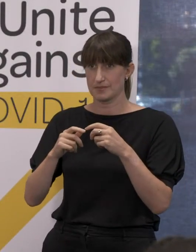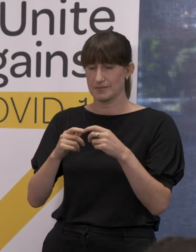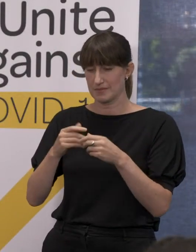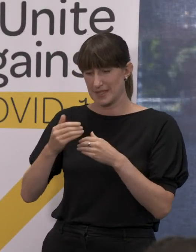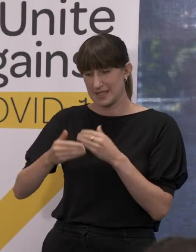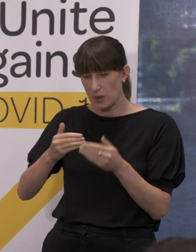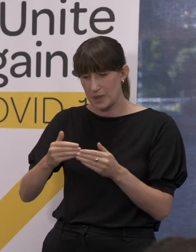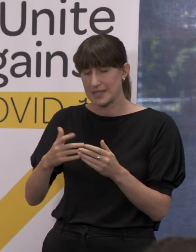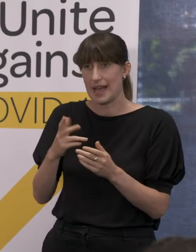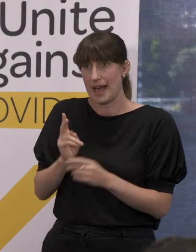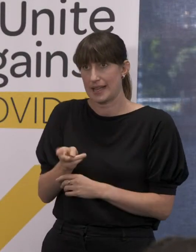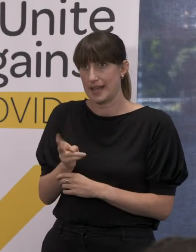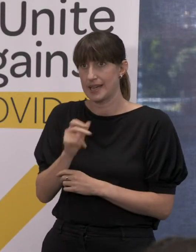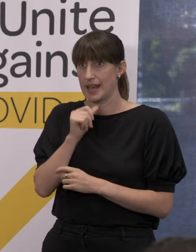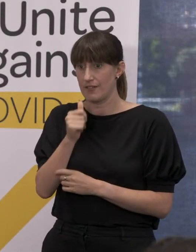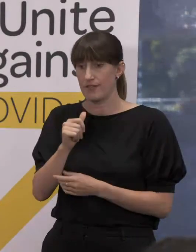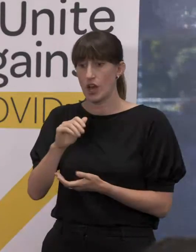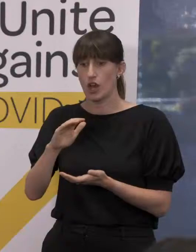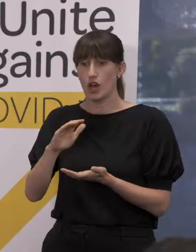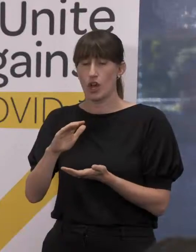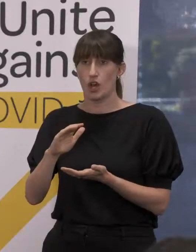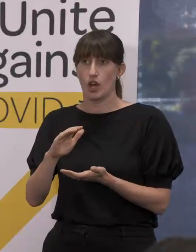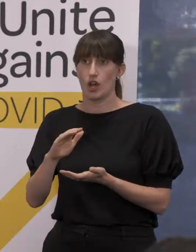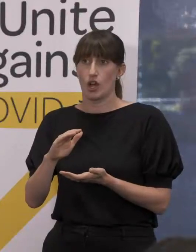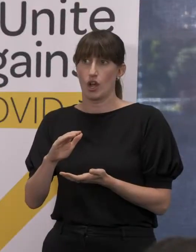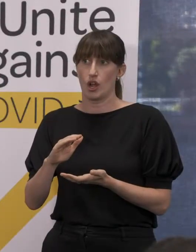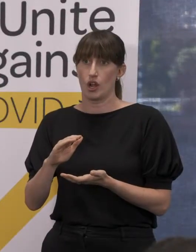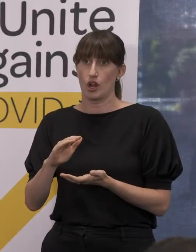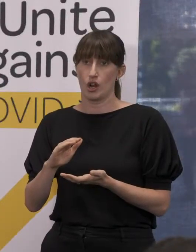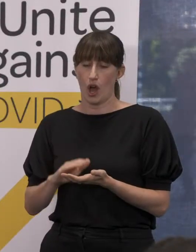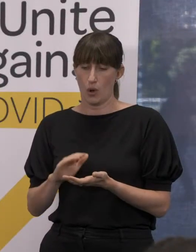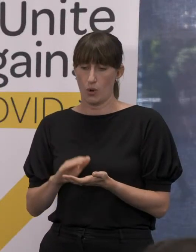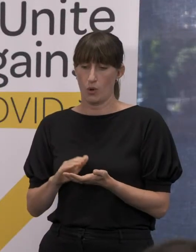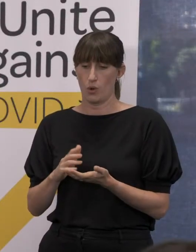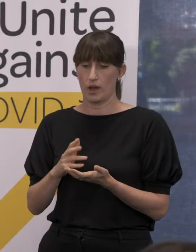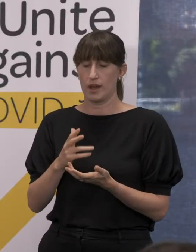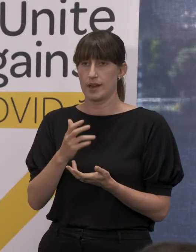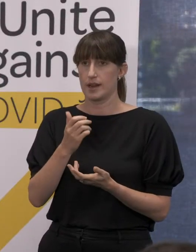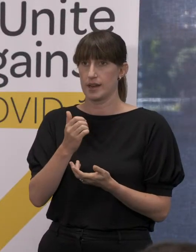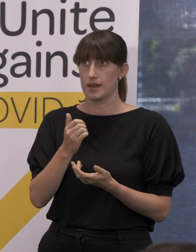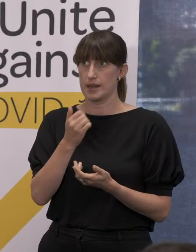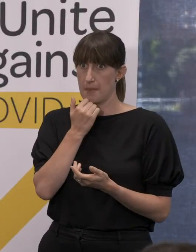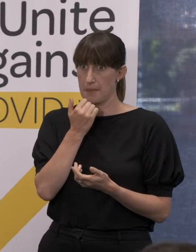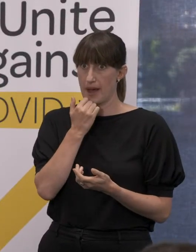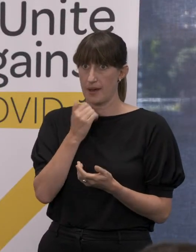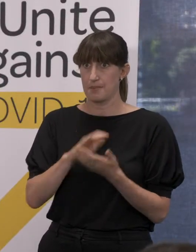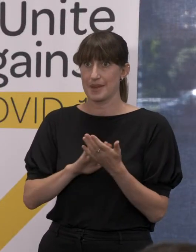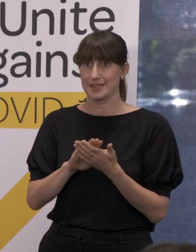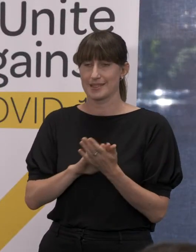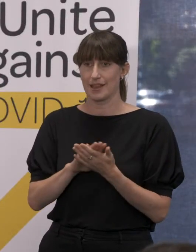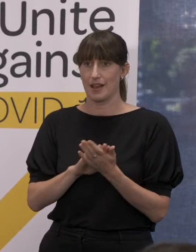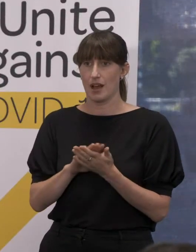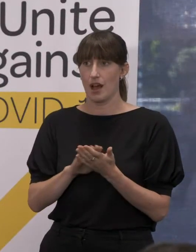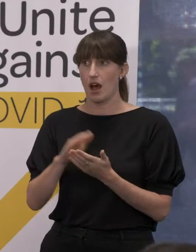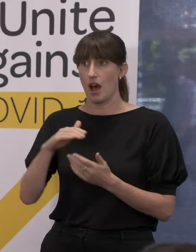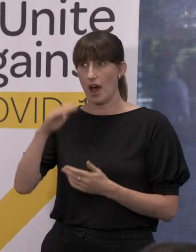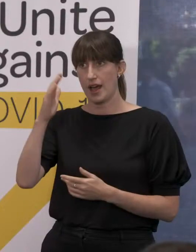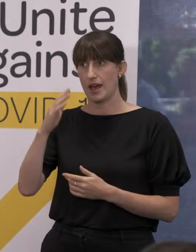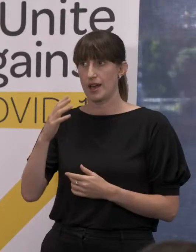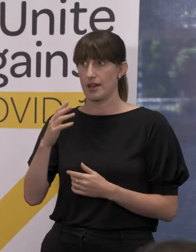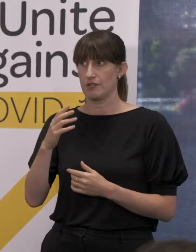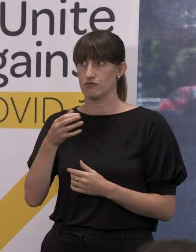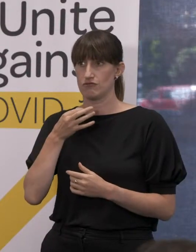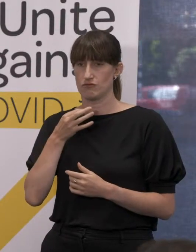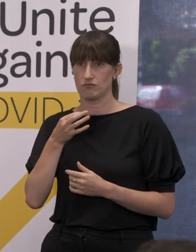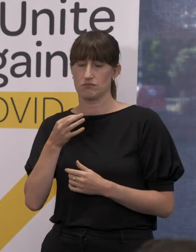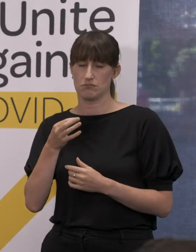CT value, which would imply a higher viral load and the likelihood of being able to get a result more quickly. So back to the Grand Millennium, you will be